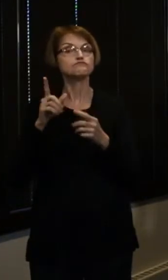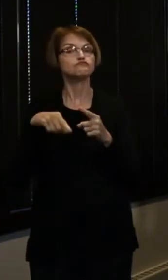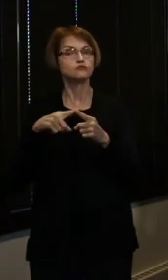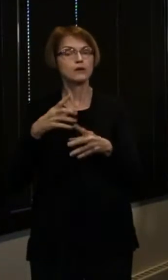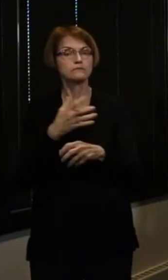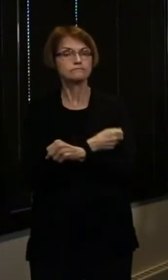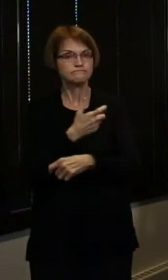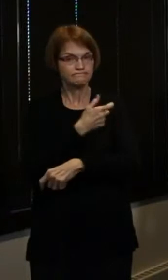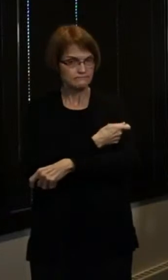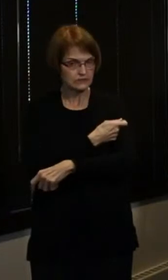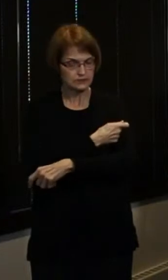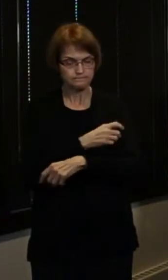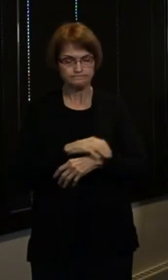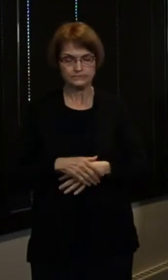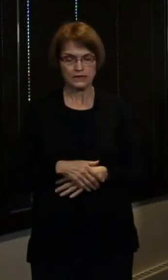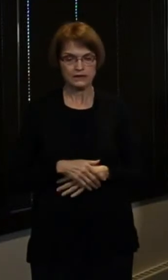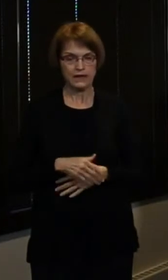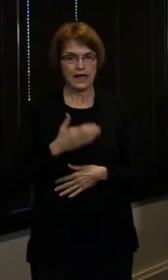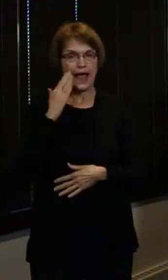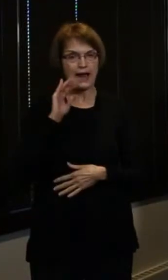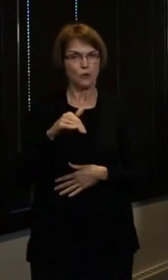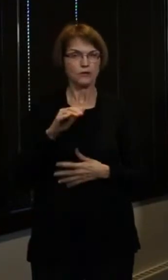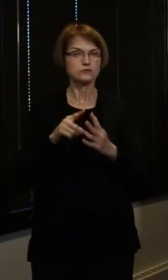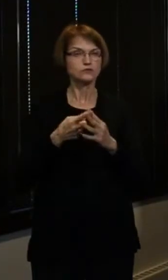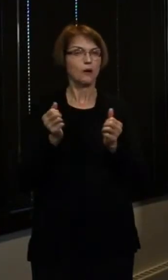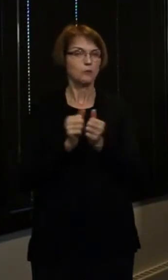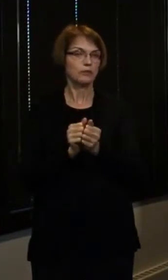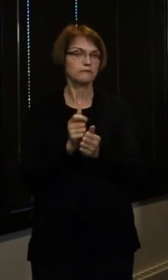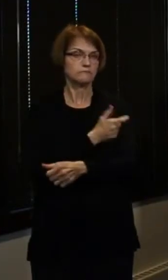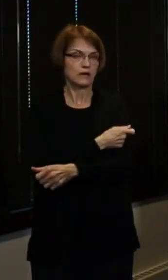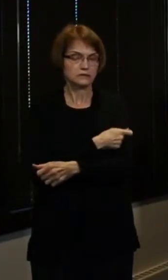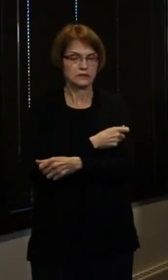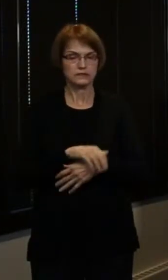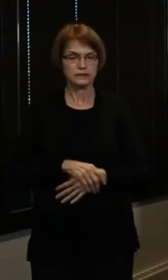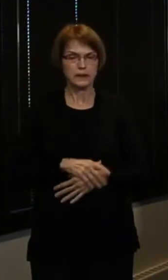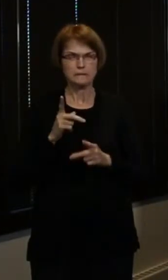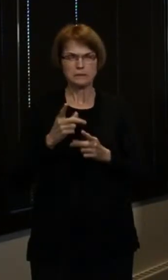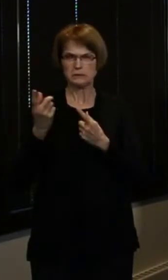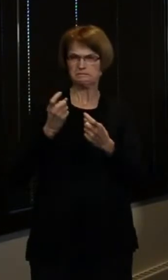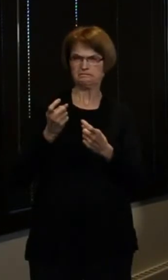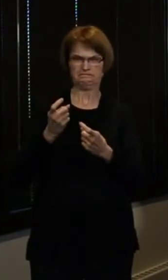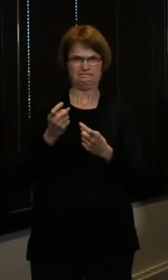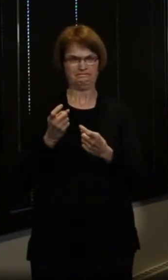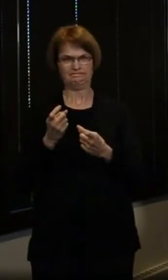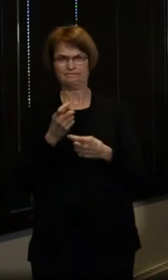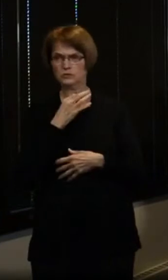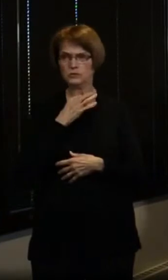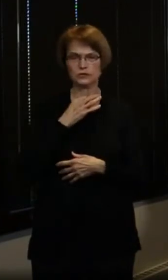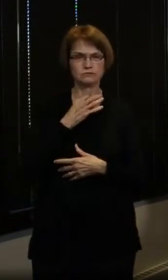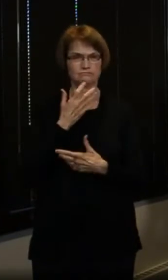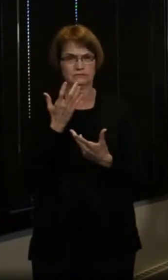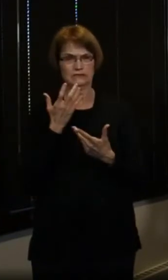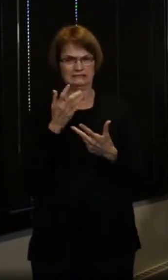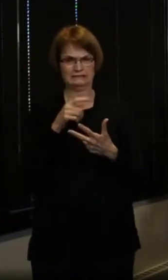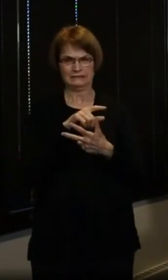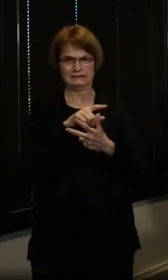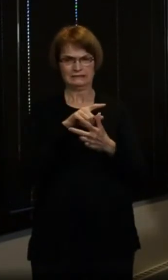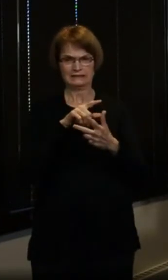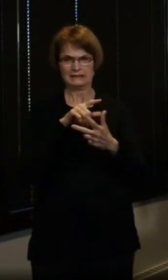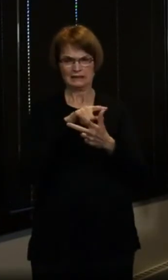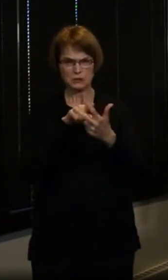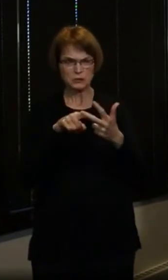of questions out there about the differences between the vaccines and everybody's thoughts on